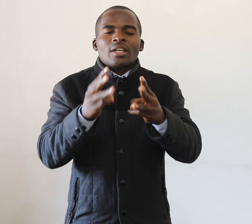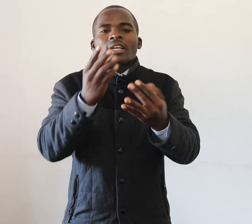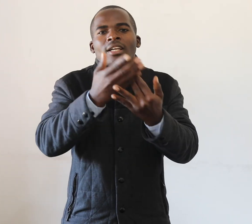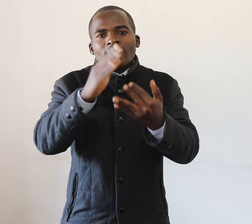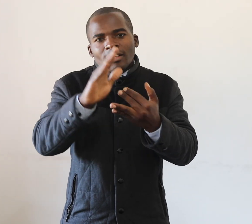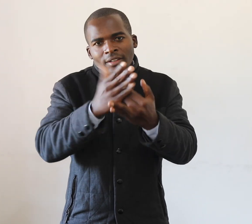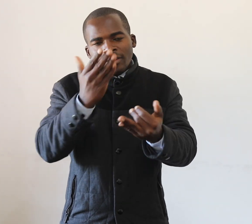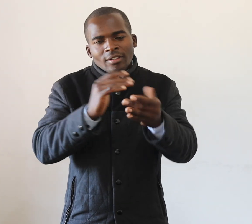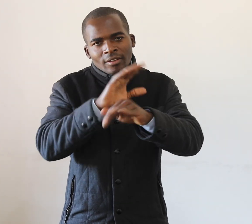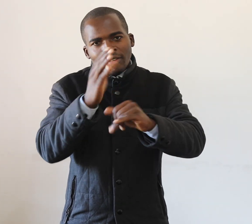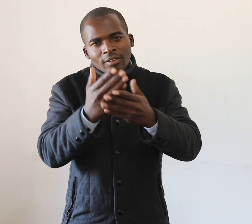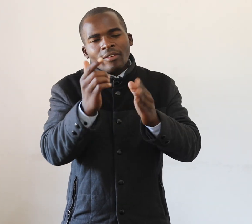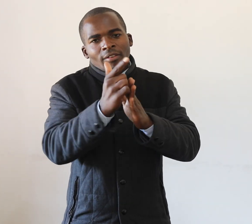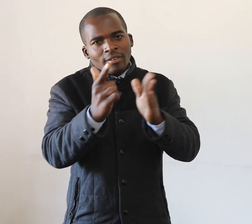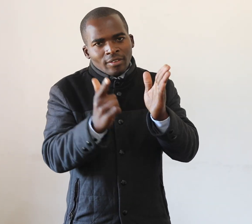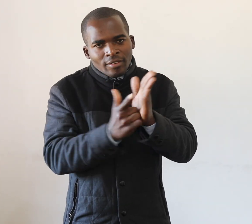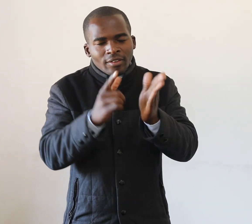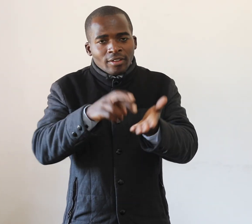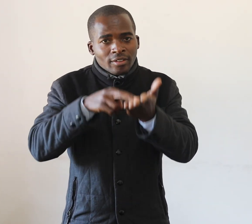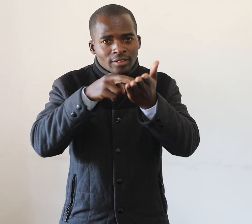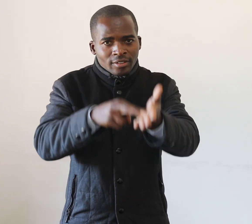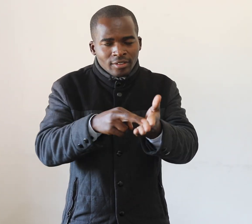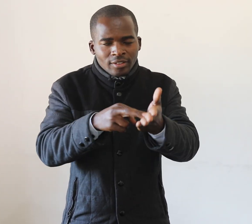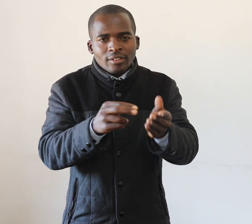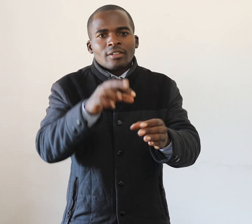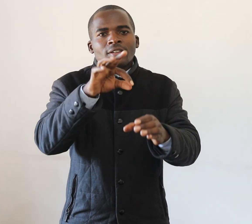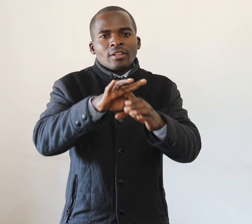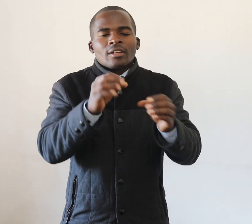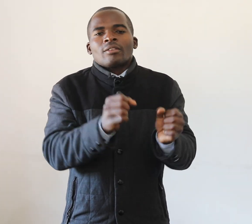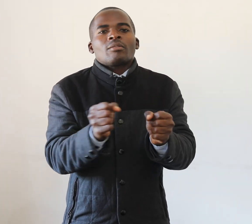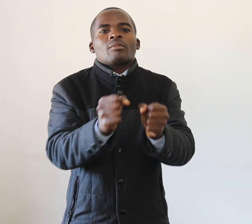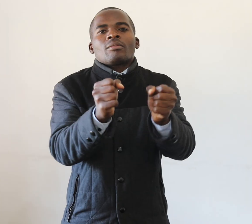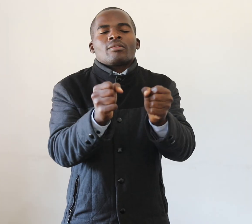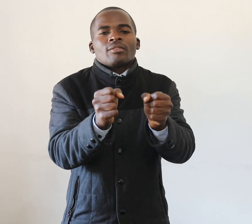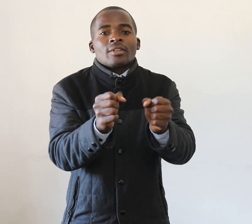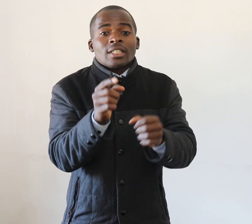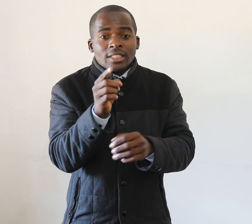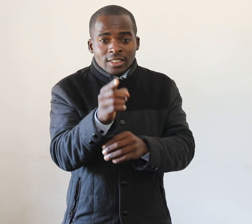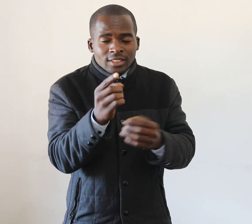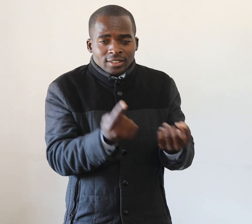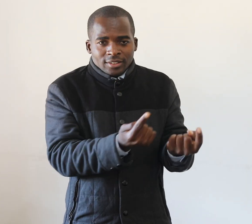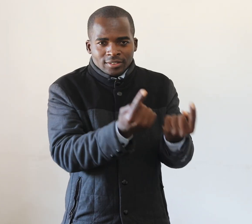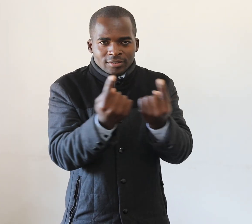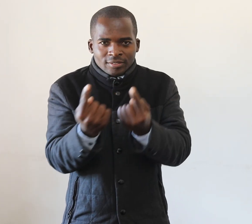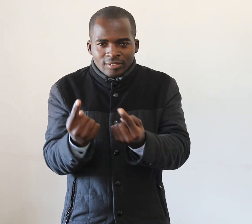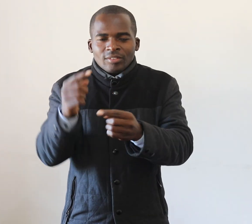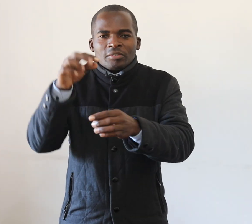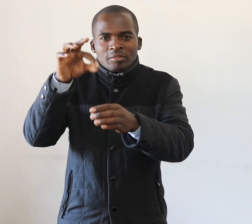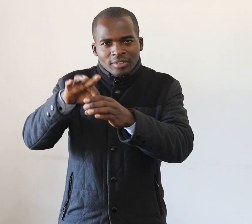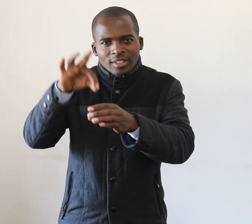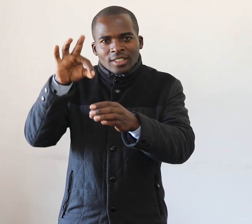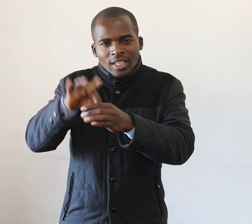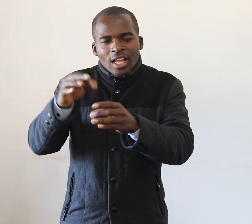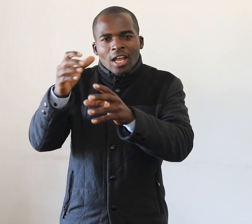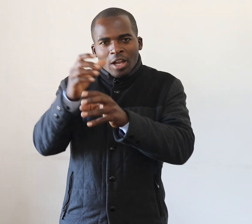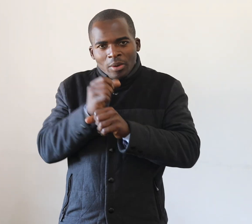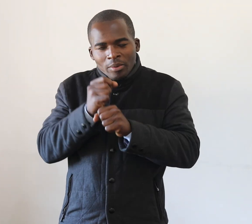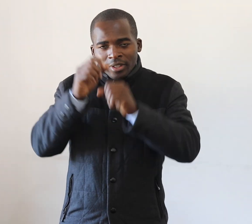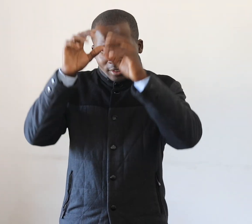proportional representation seats. In that situation, the votes received by the presidential candidate